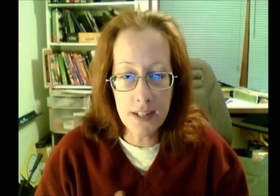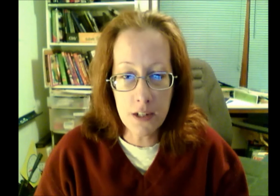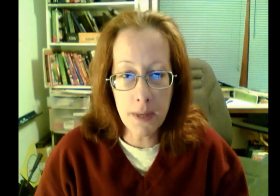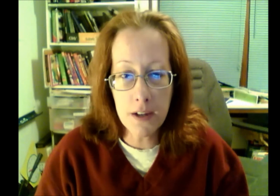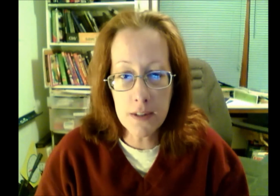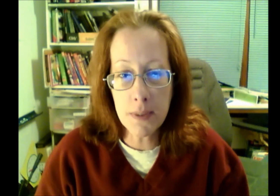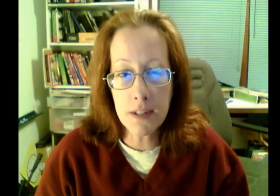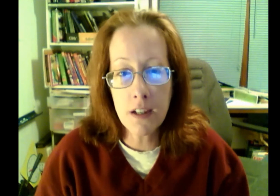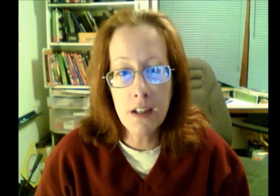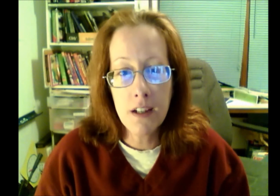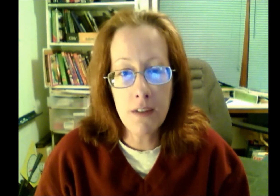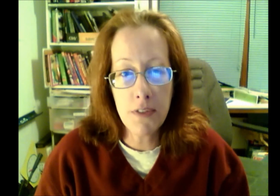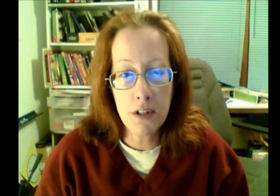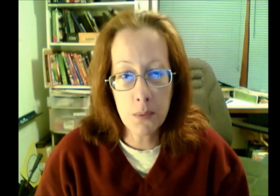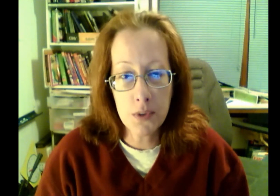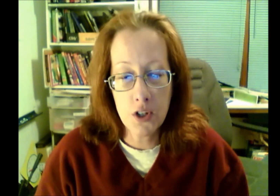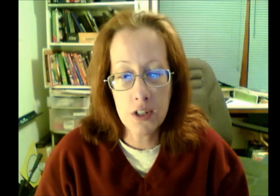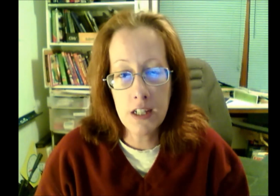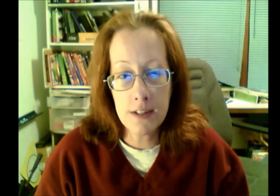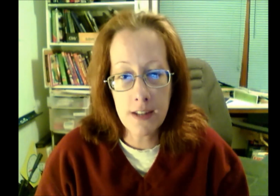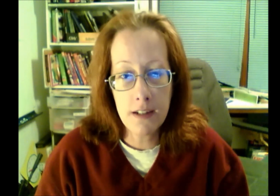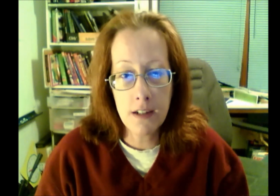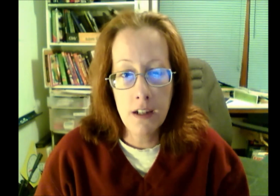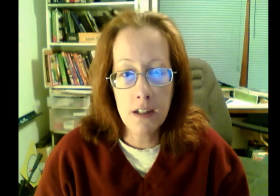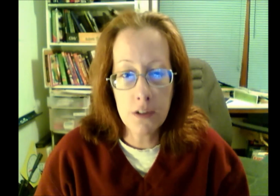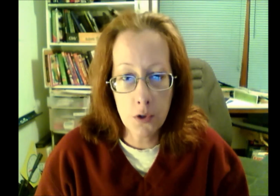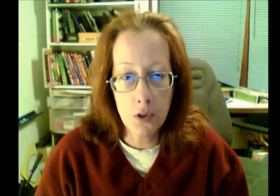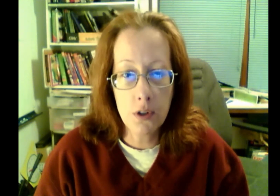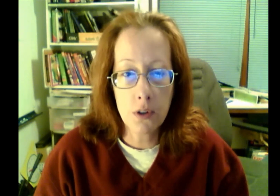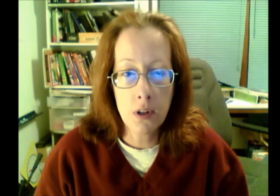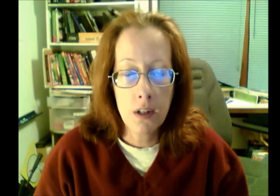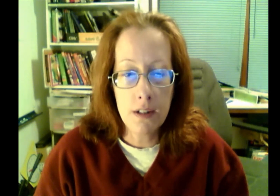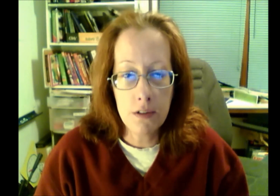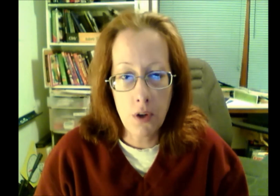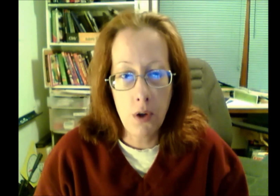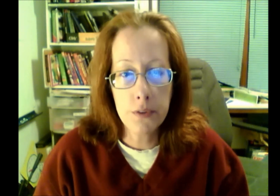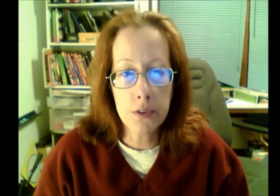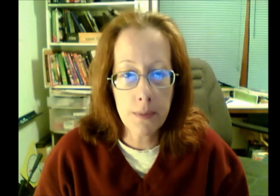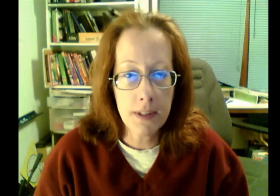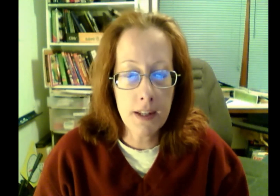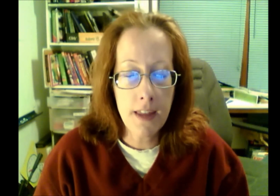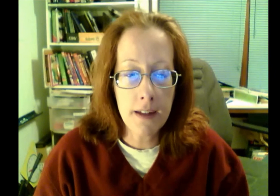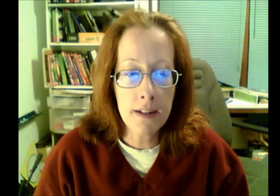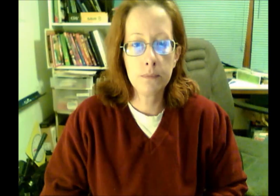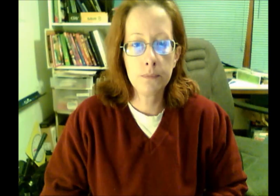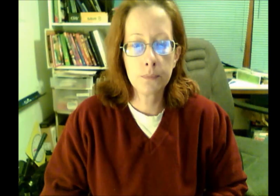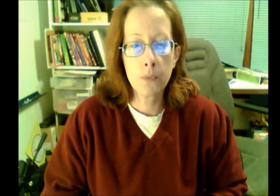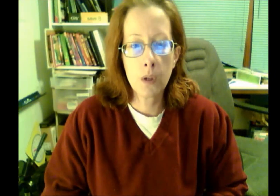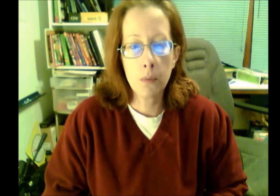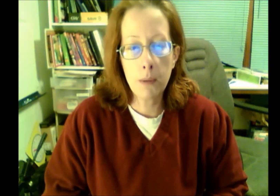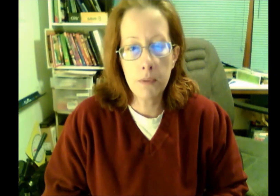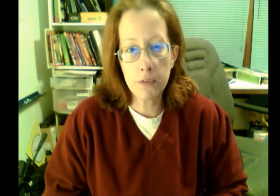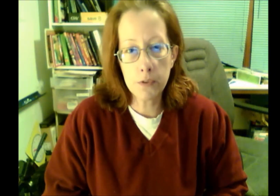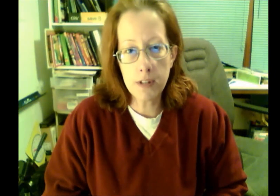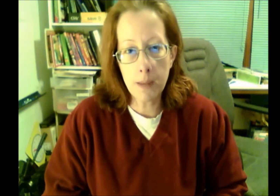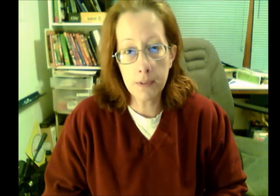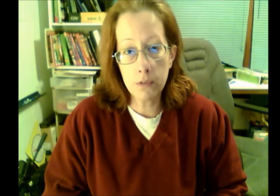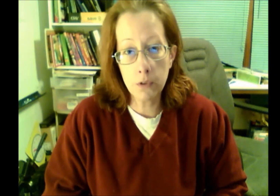my husband if the dinner was good and he could sign it's good or needs salt or something like that. Probably the first step in learning